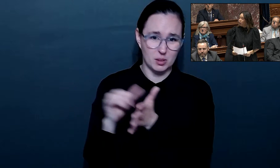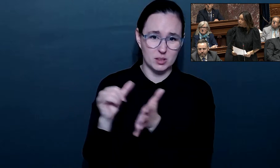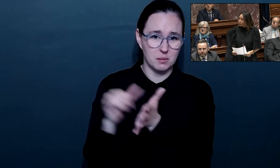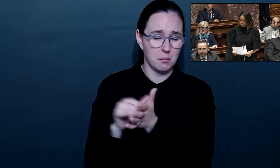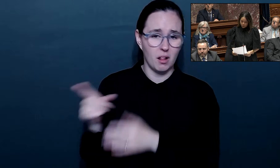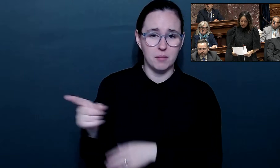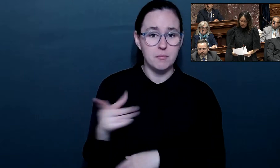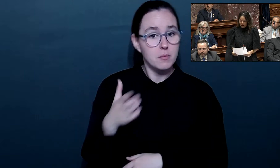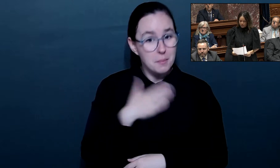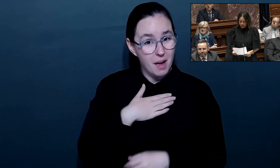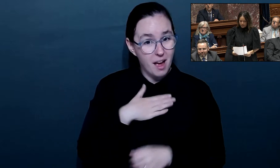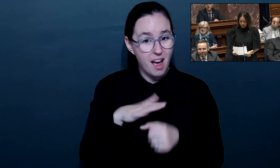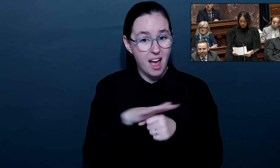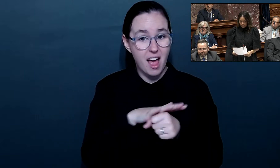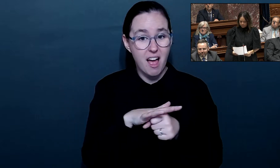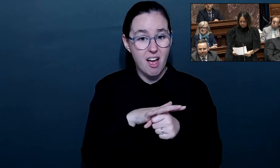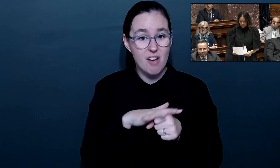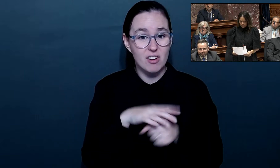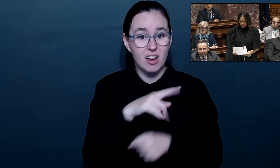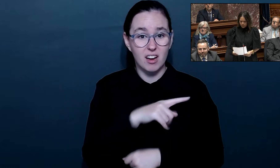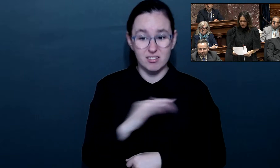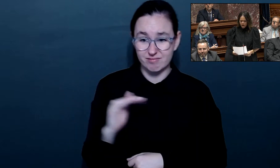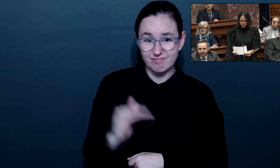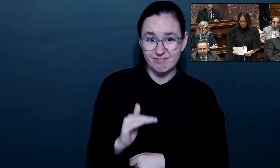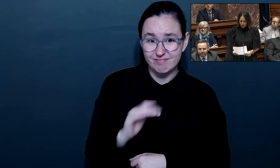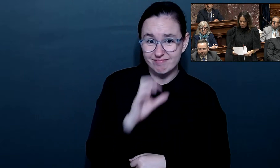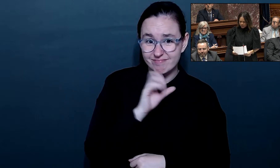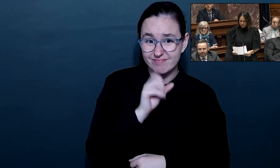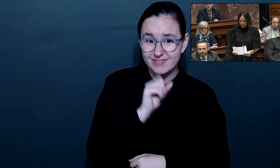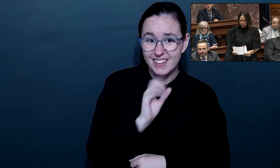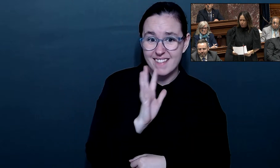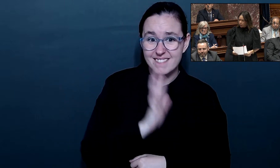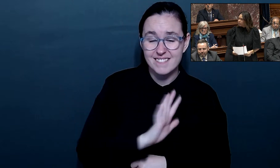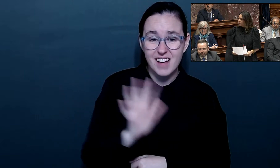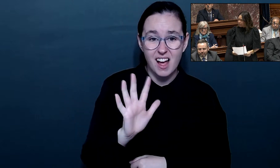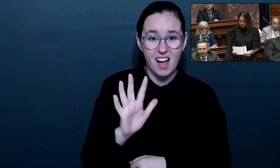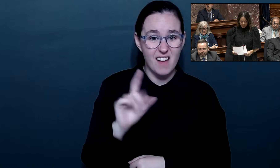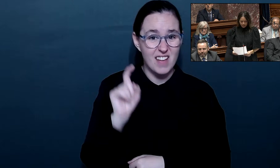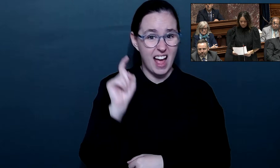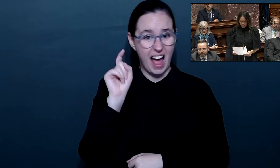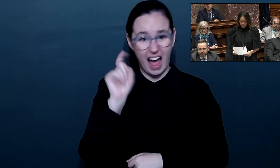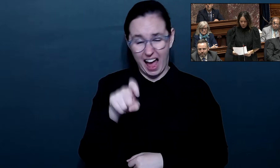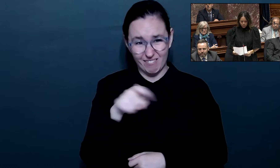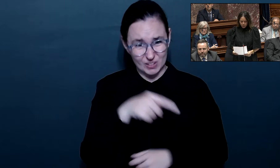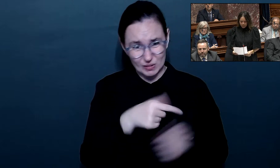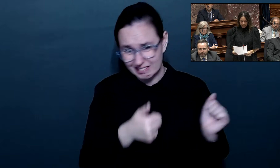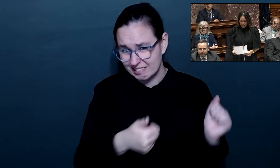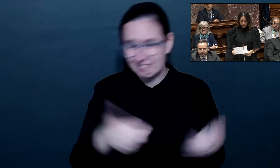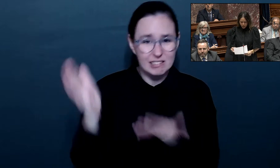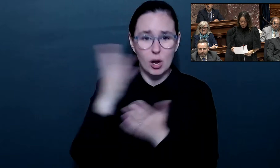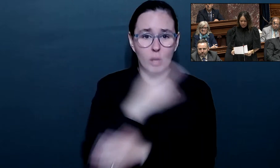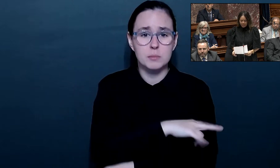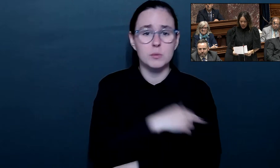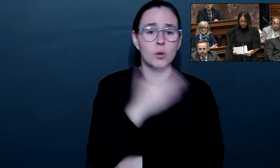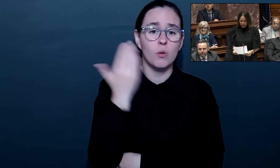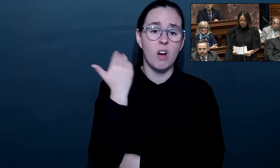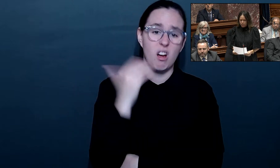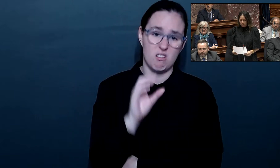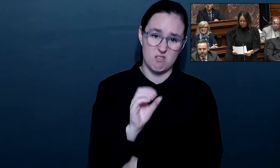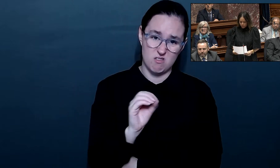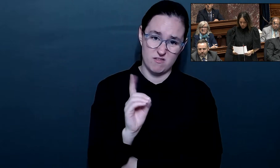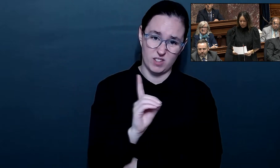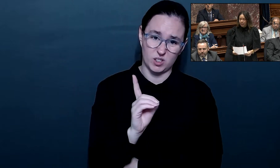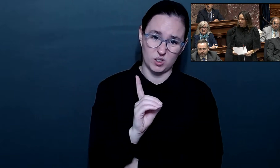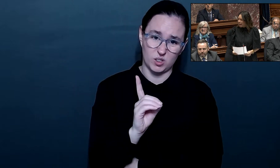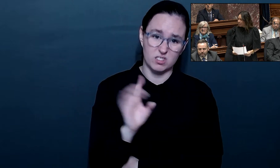after overdosing on fentanyl. What should have been a normal evening, routine turned dire when